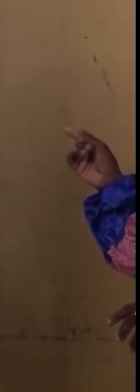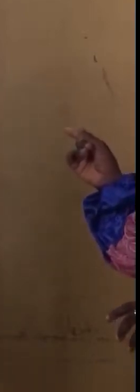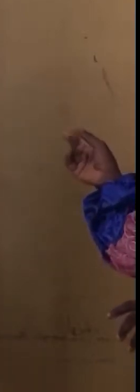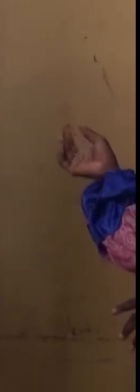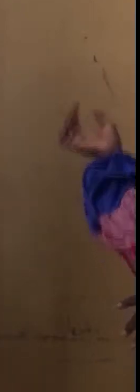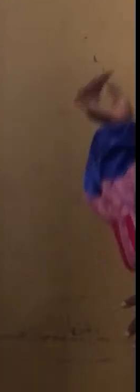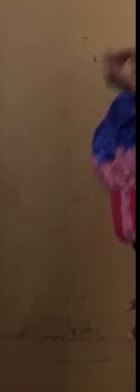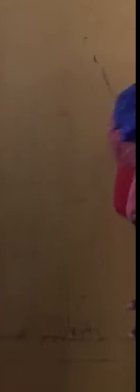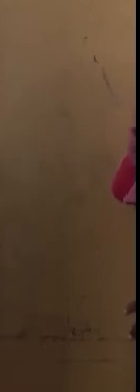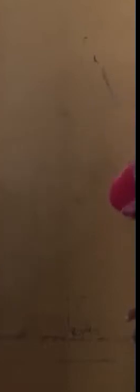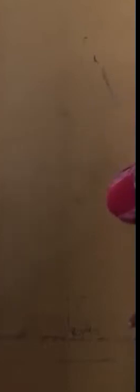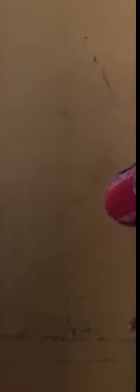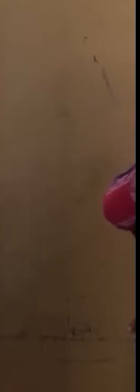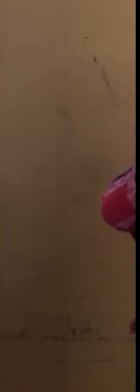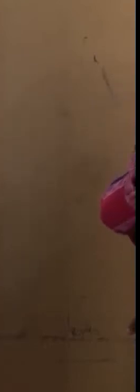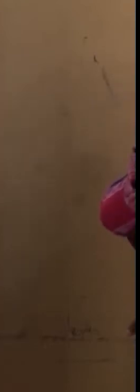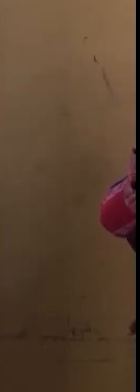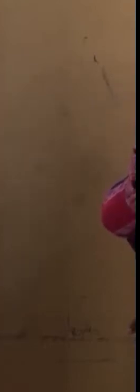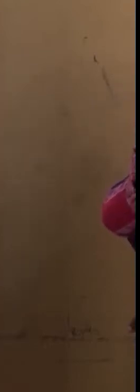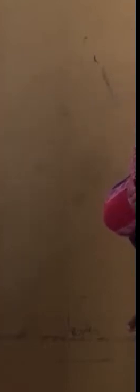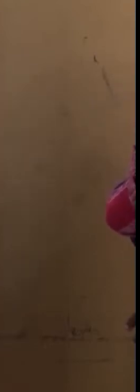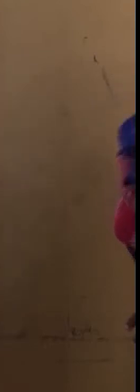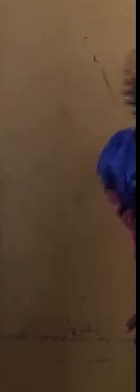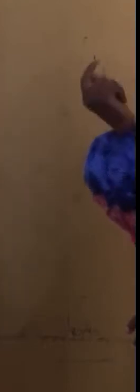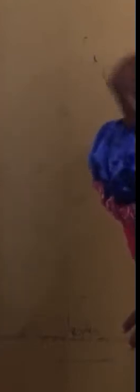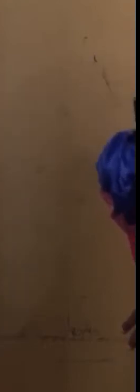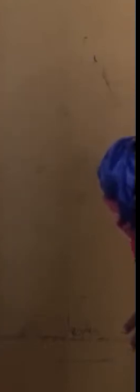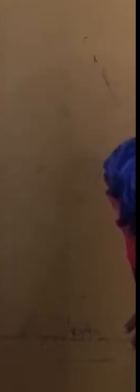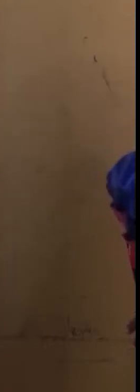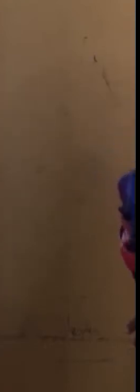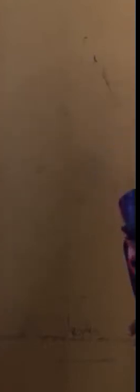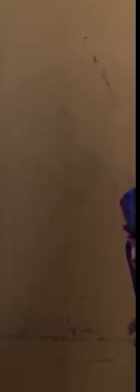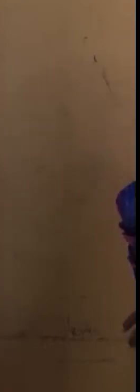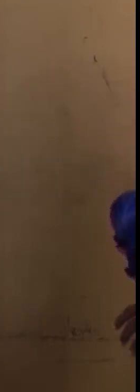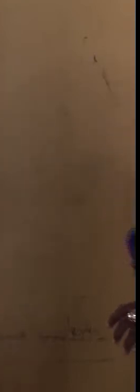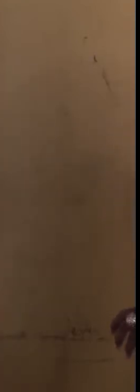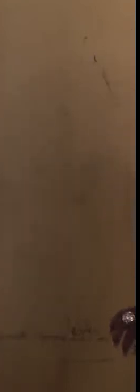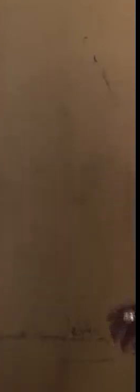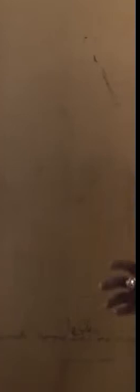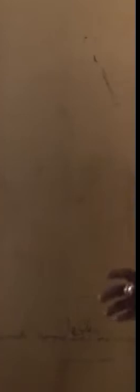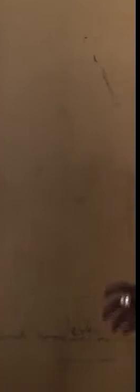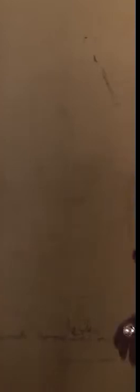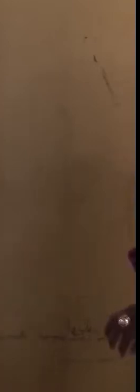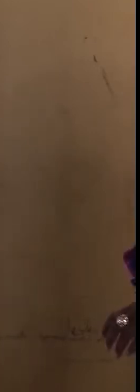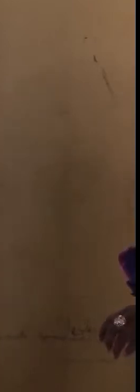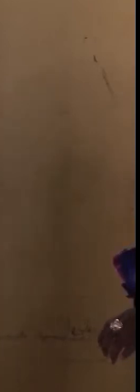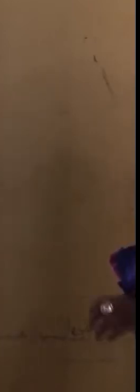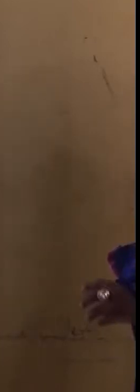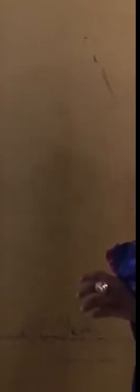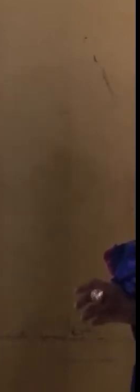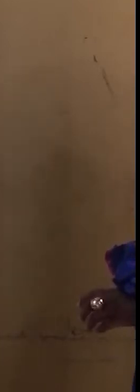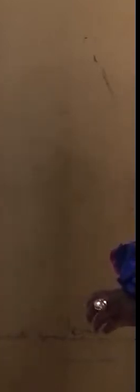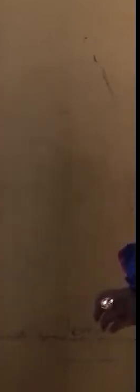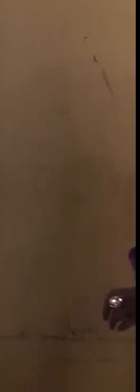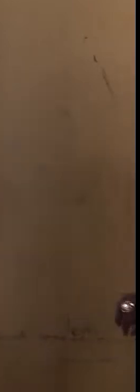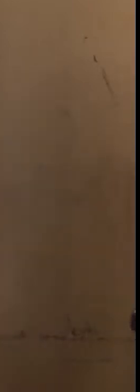system. That is their method of fertigation, applying fertilizer into the irrigation water. Number four,